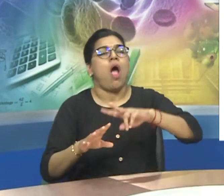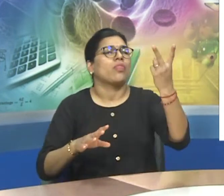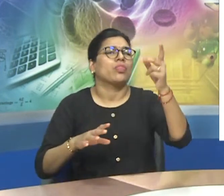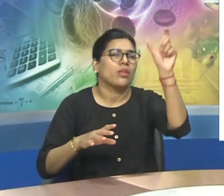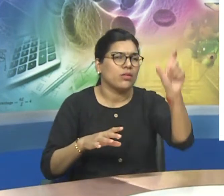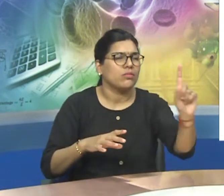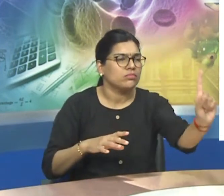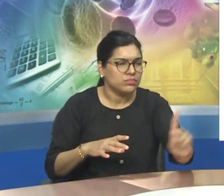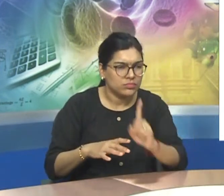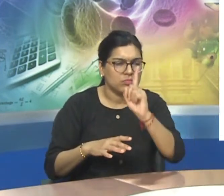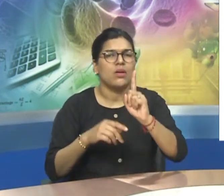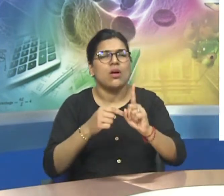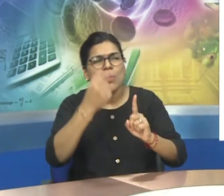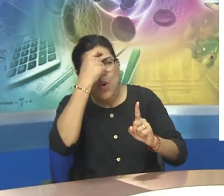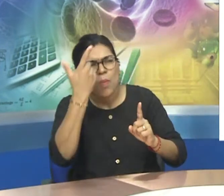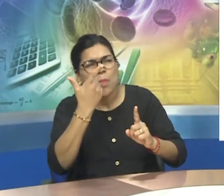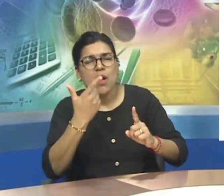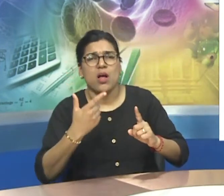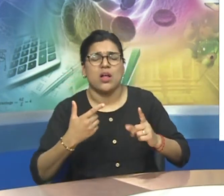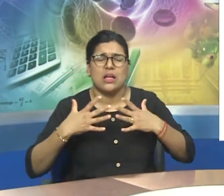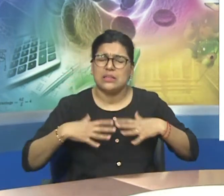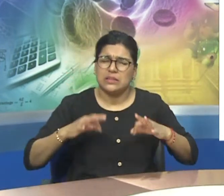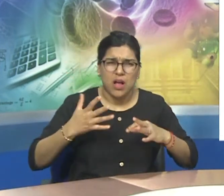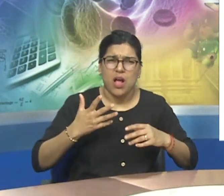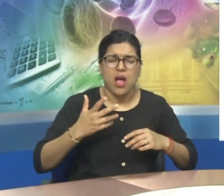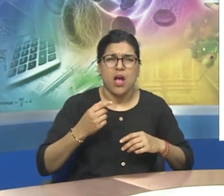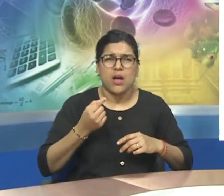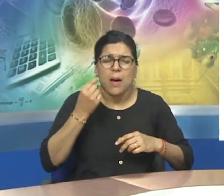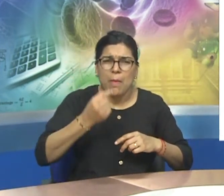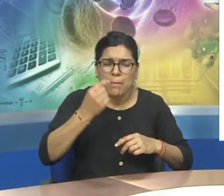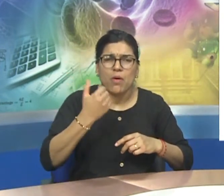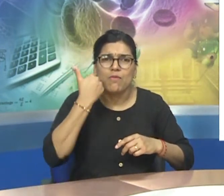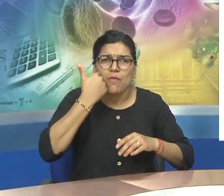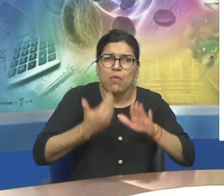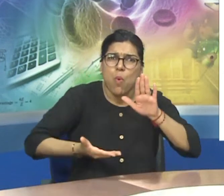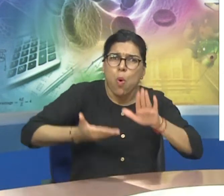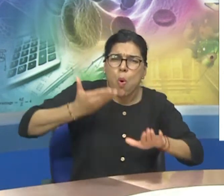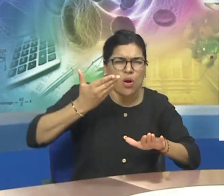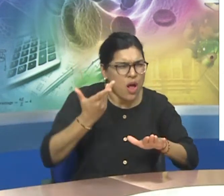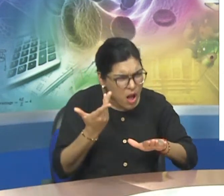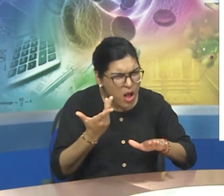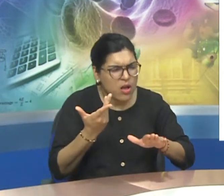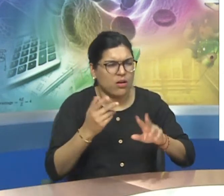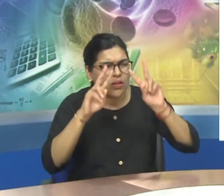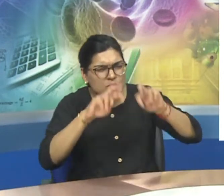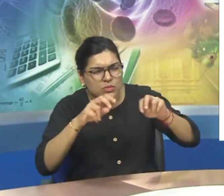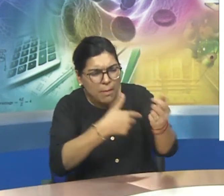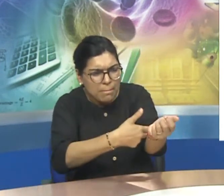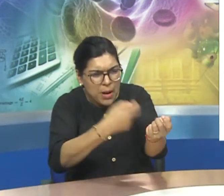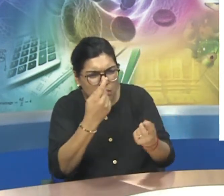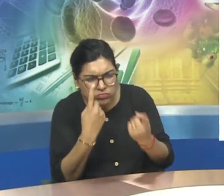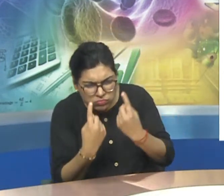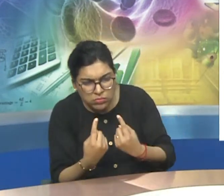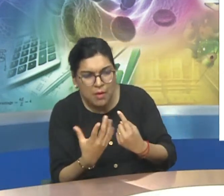Accumulation of litter, refuse and junk poses fire hazards and may lead to accidents too.